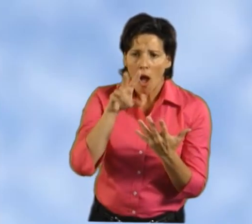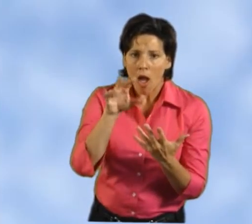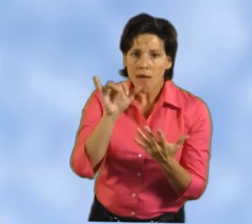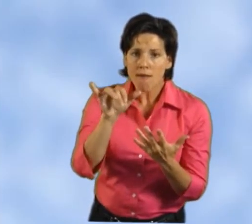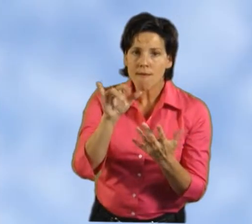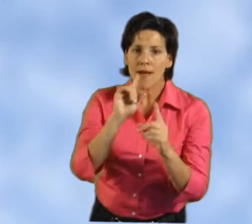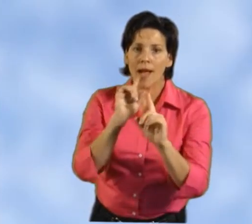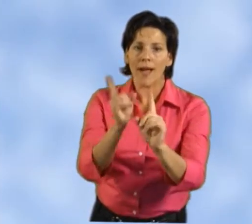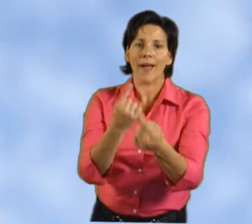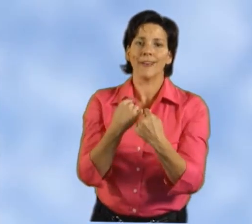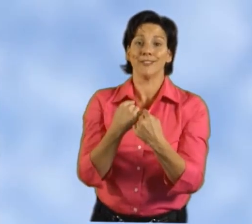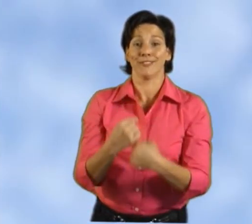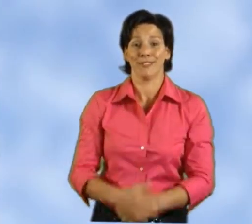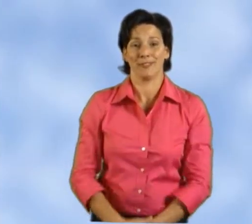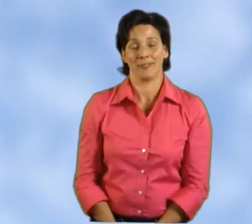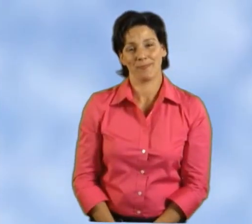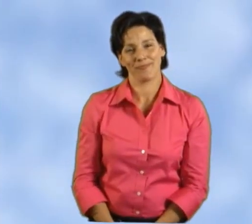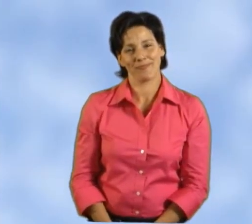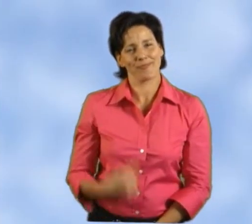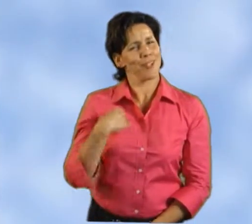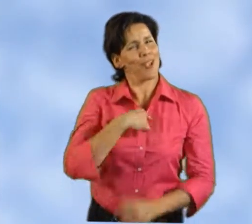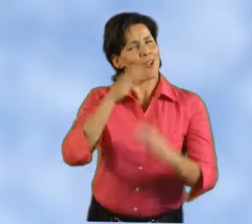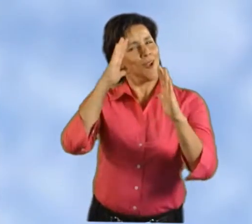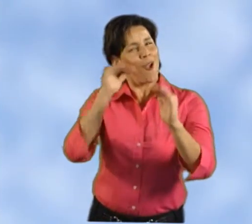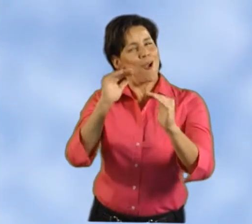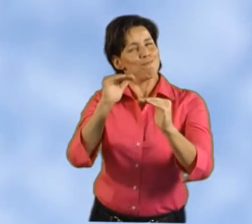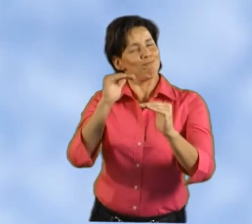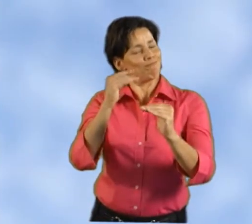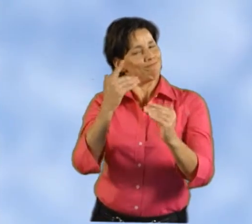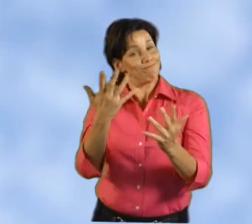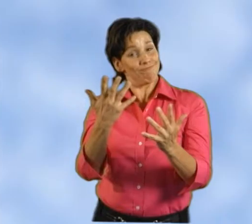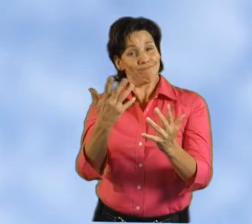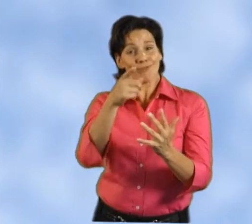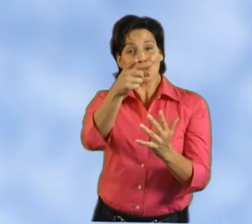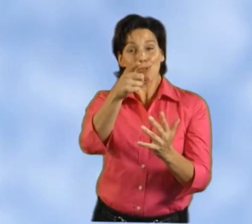No matter what aspect of breast health is most important to you,